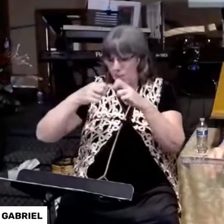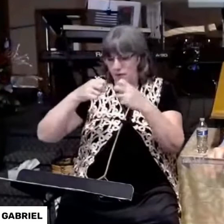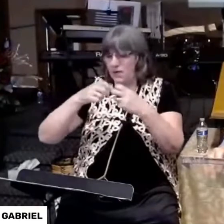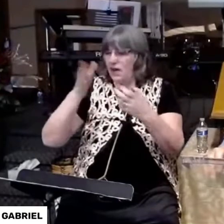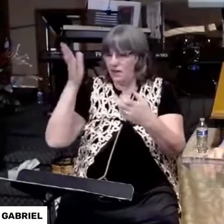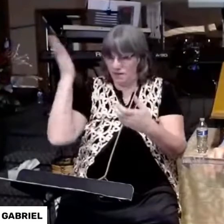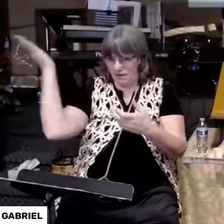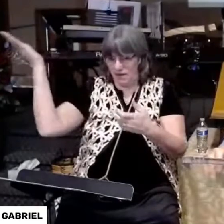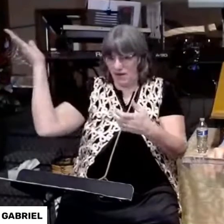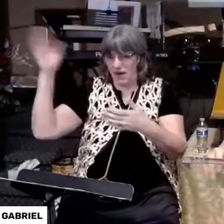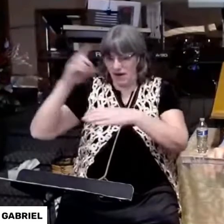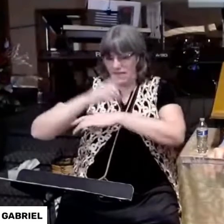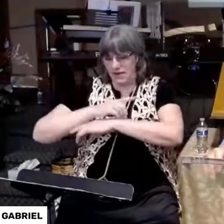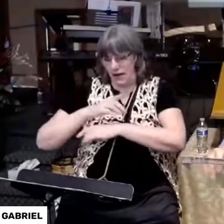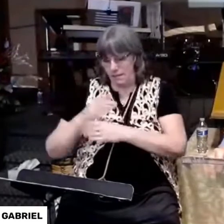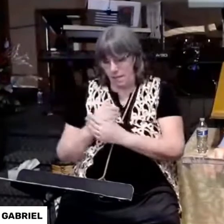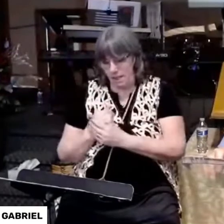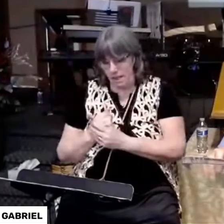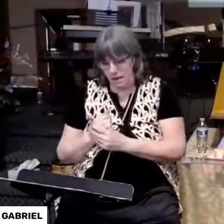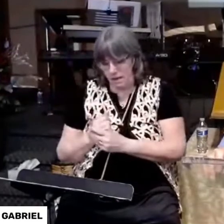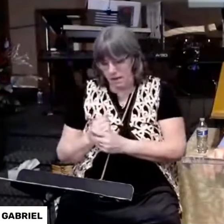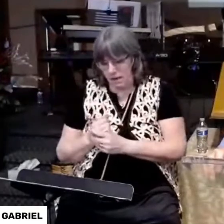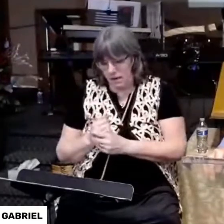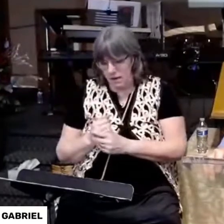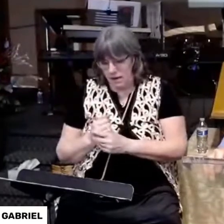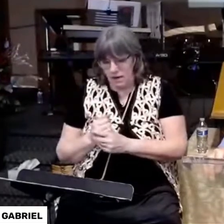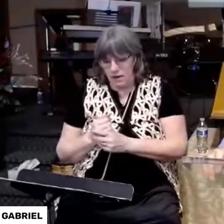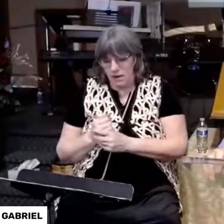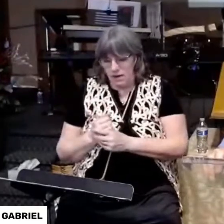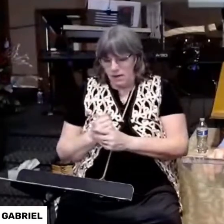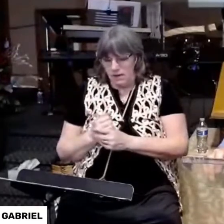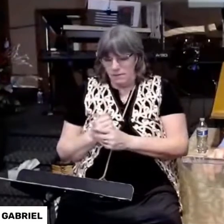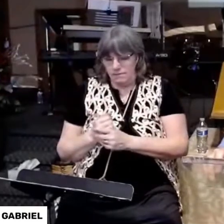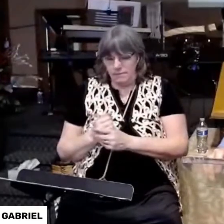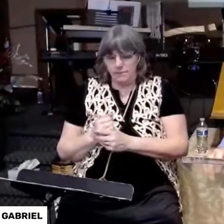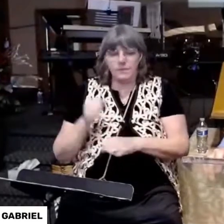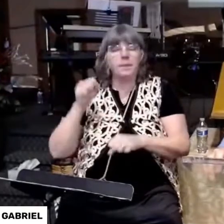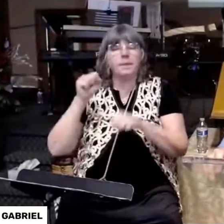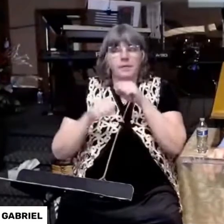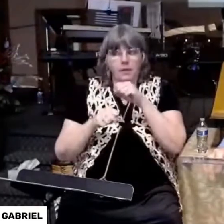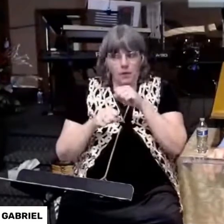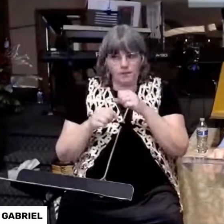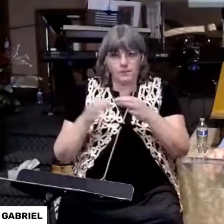of his days, the social, political, and economical issues of his days.